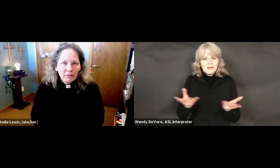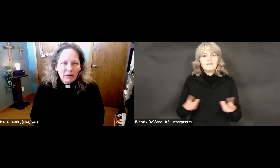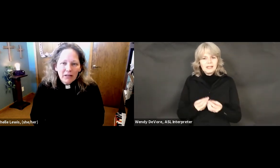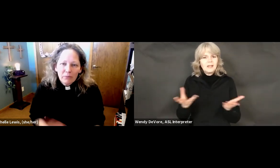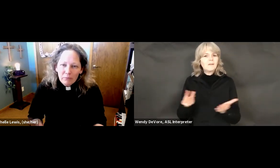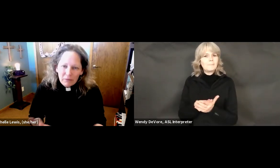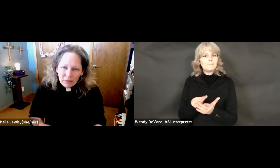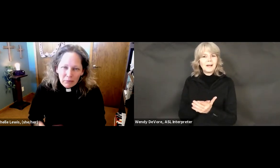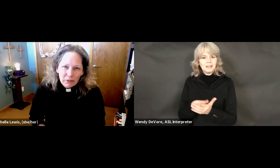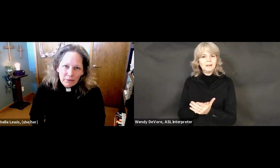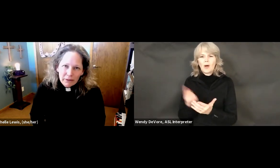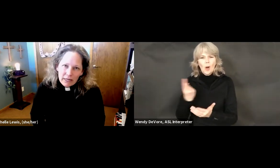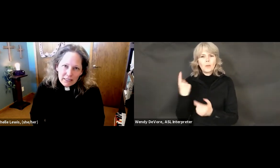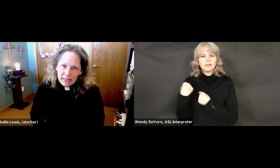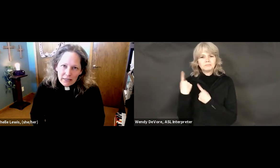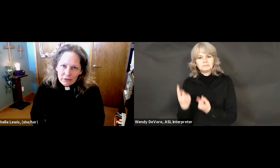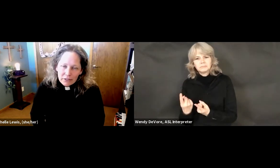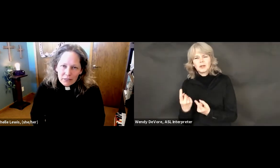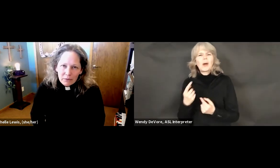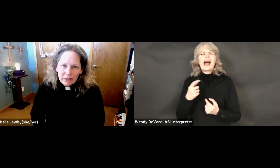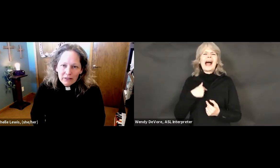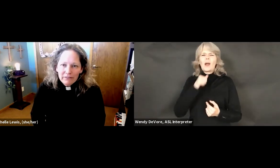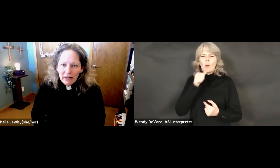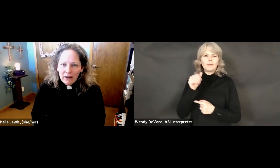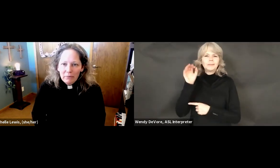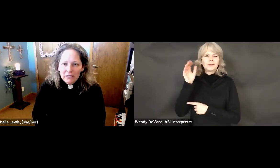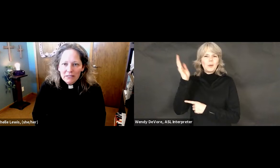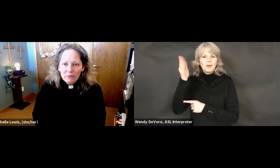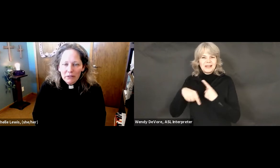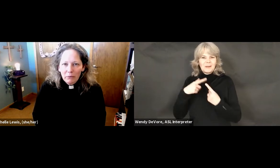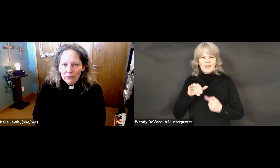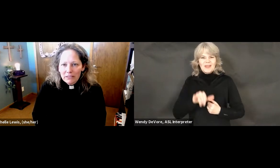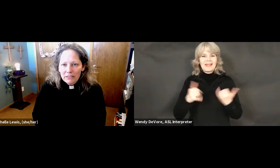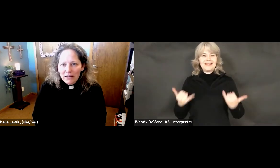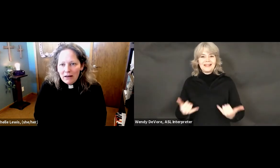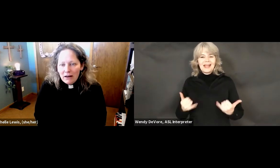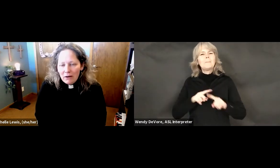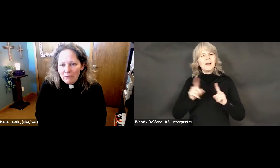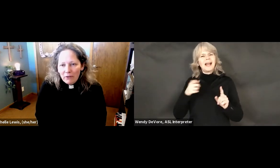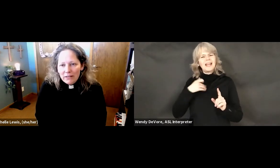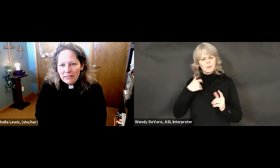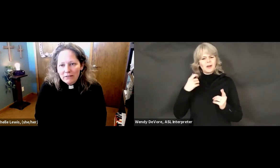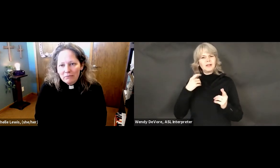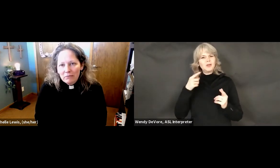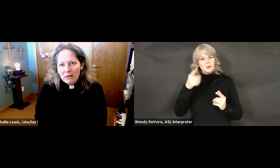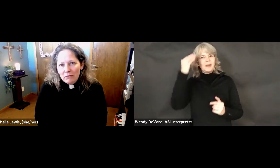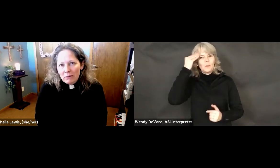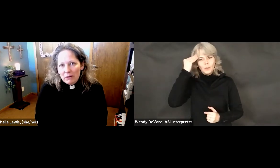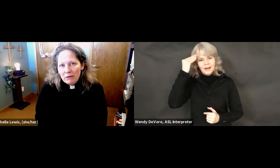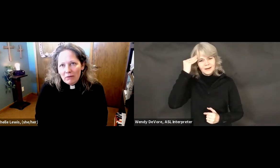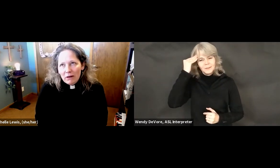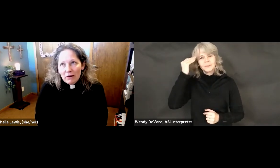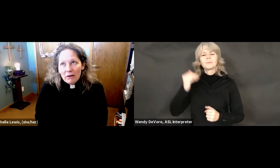And I'm not gonna preach about that today either. So I just wanted to lift that up because it's really important for us to